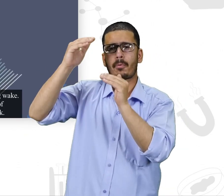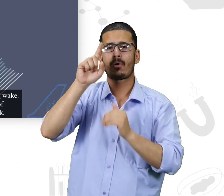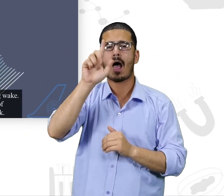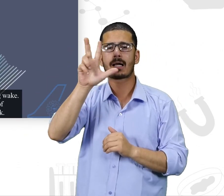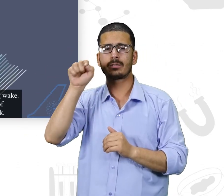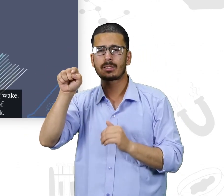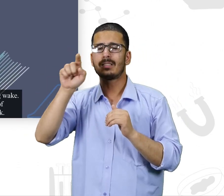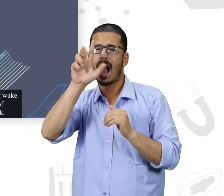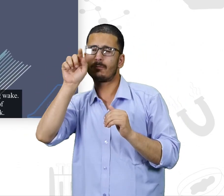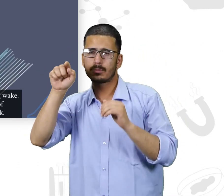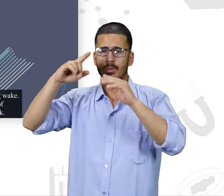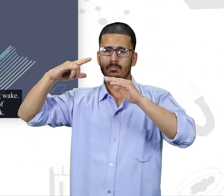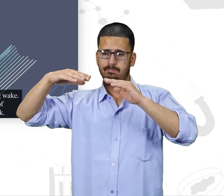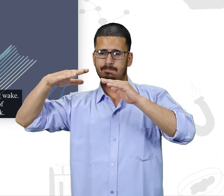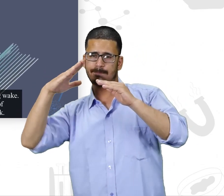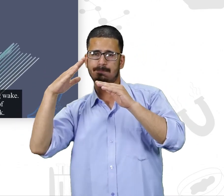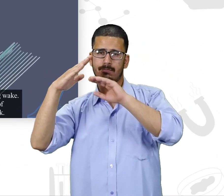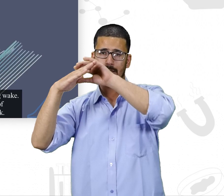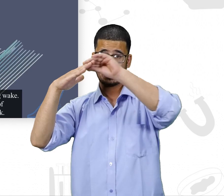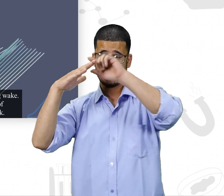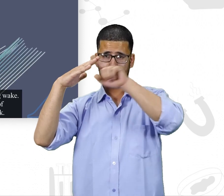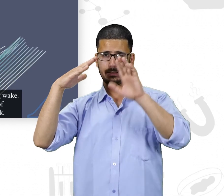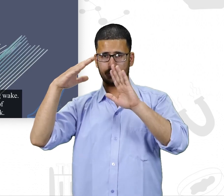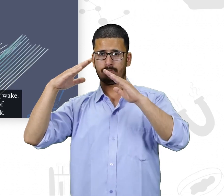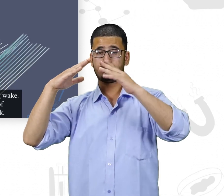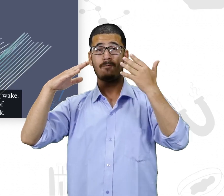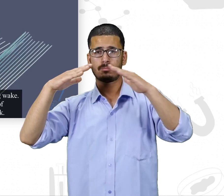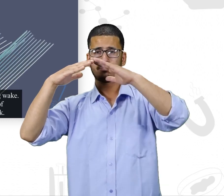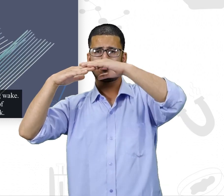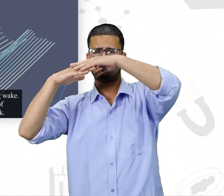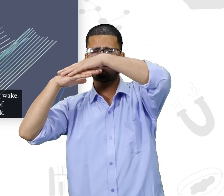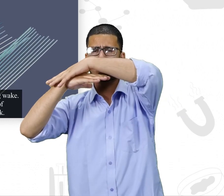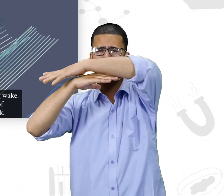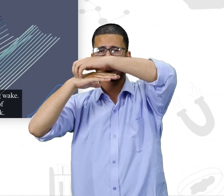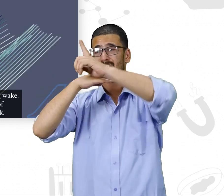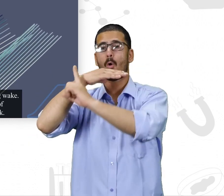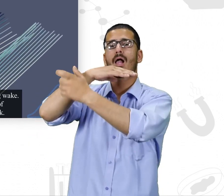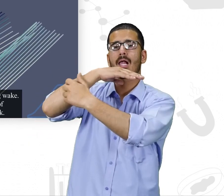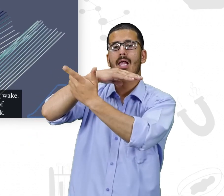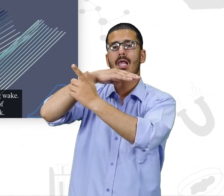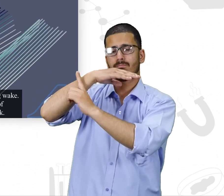Few streamlines are now passing over the upper surface of horizontal tail as the aircraft